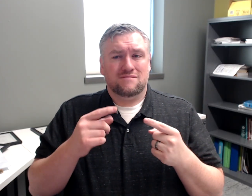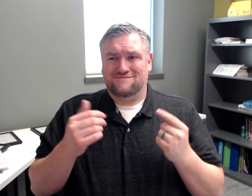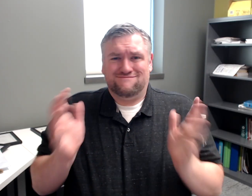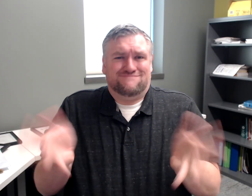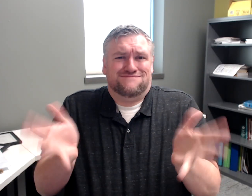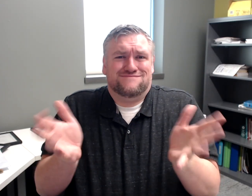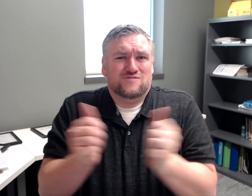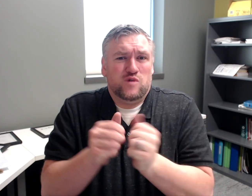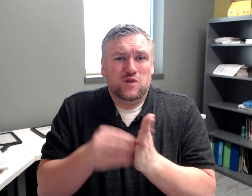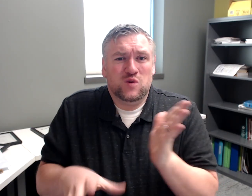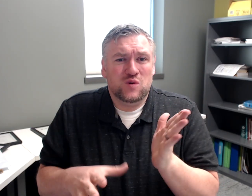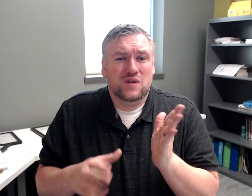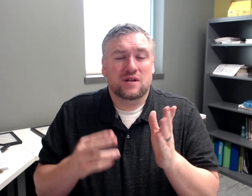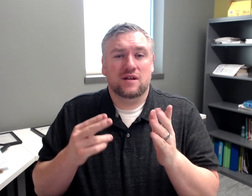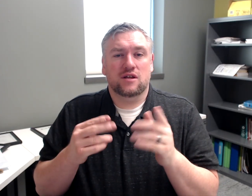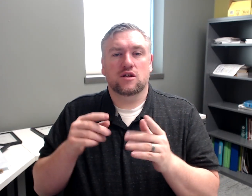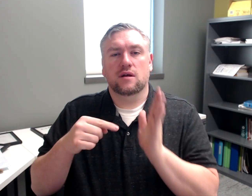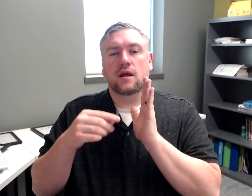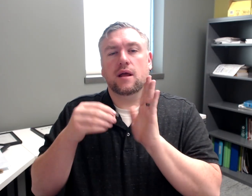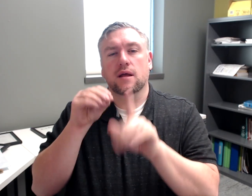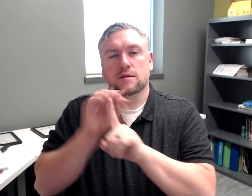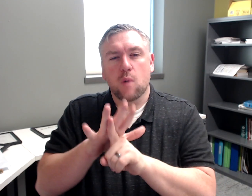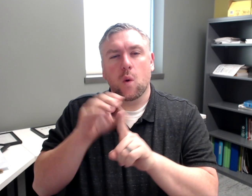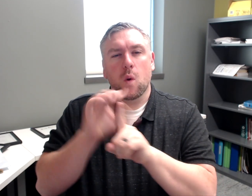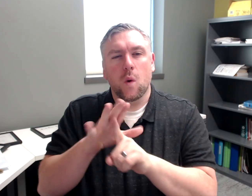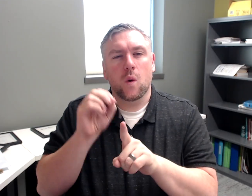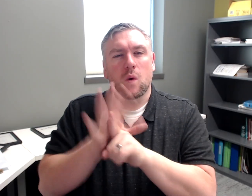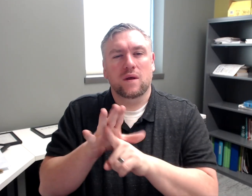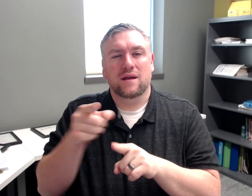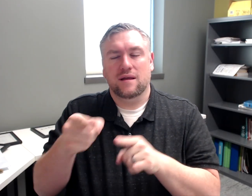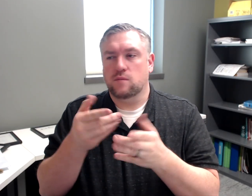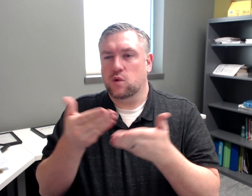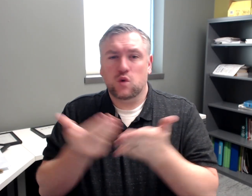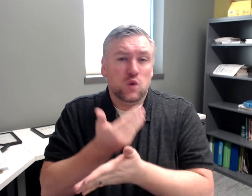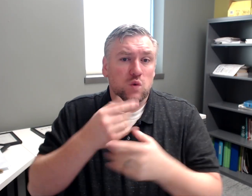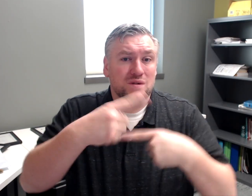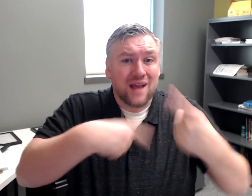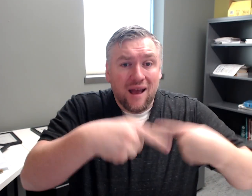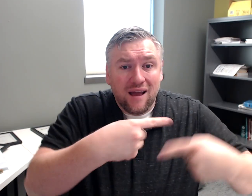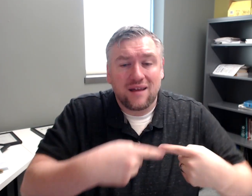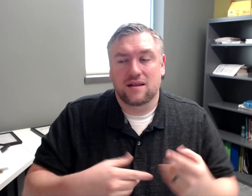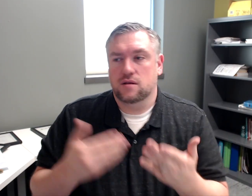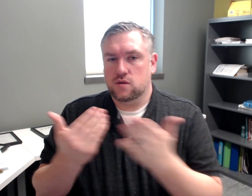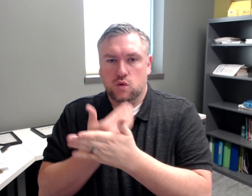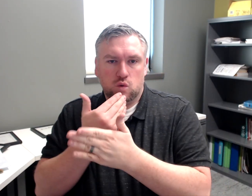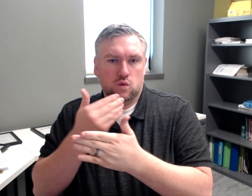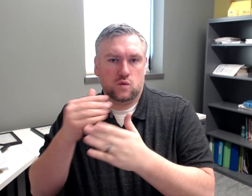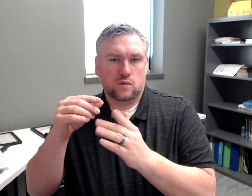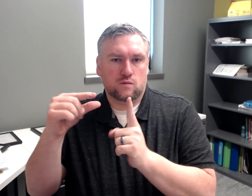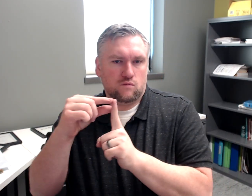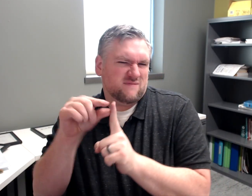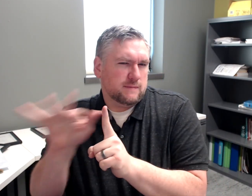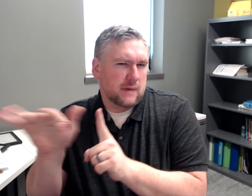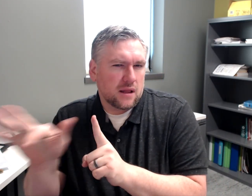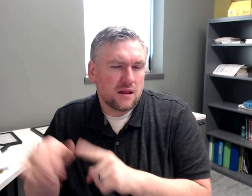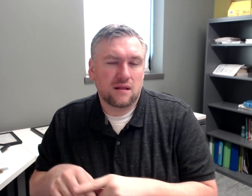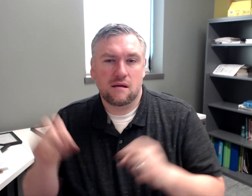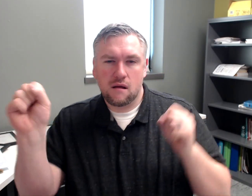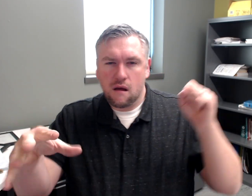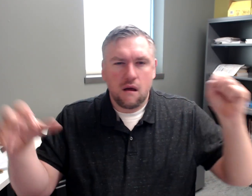you do is talk to the students. Expose them to new signs, to new words that you'll